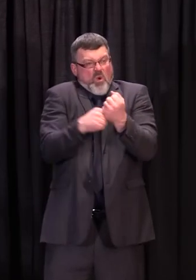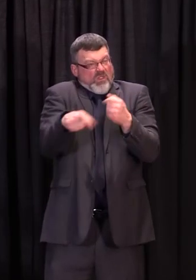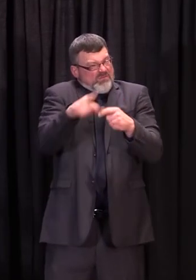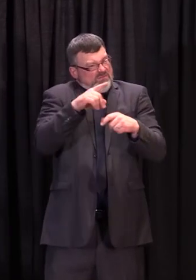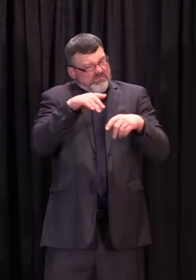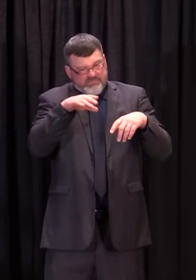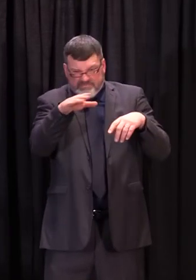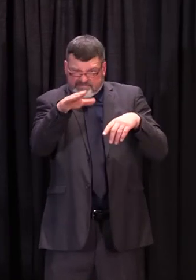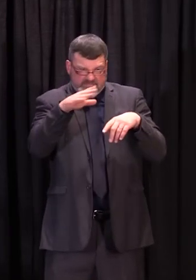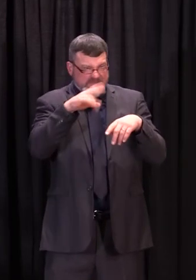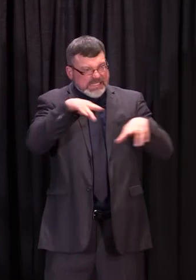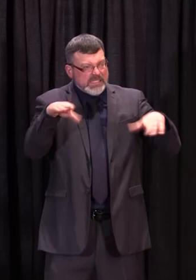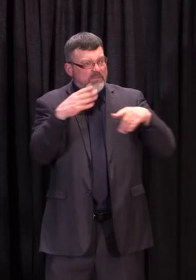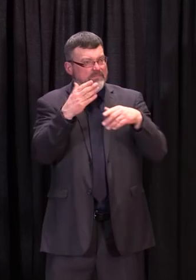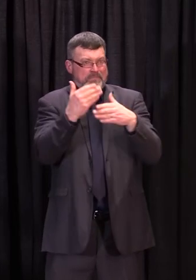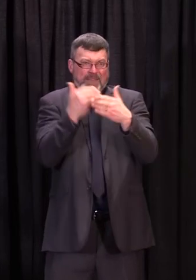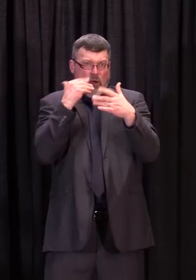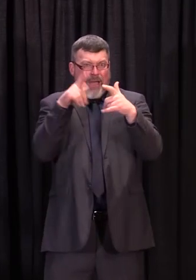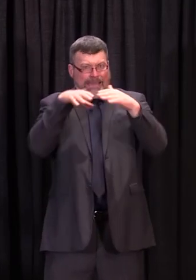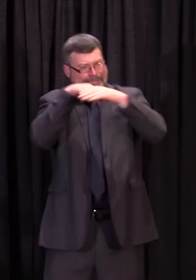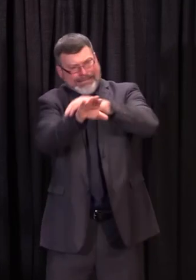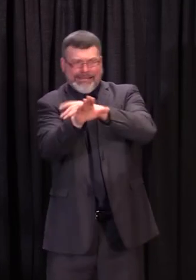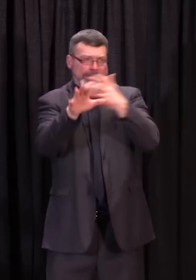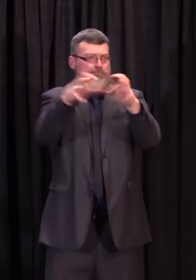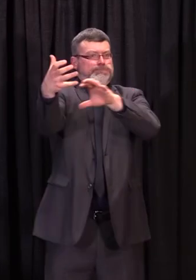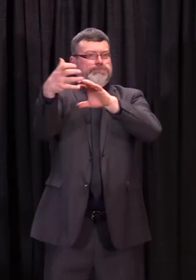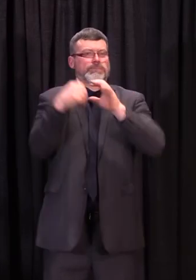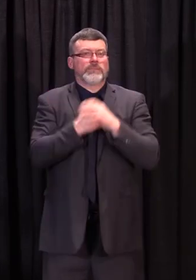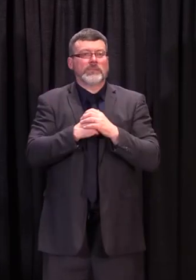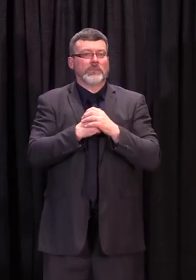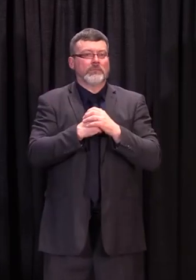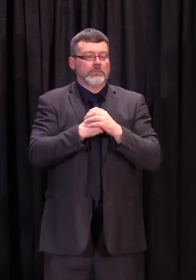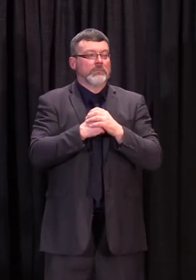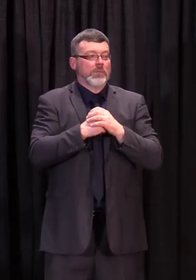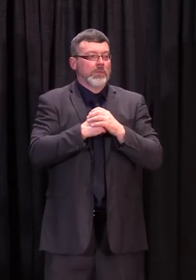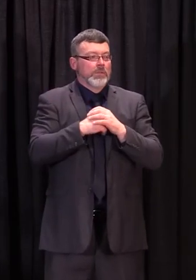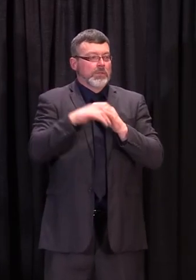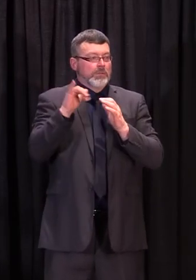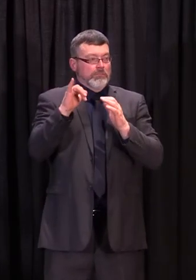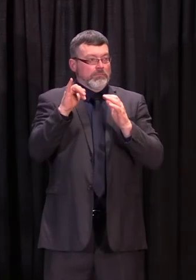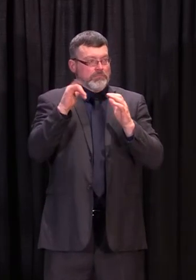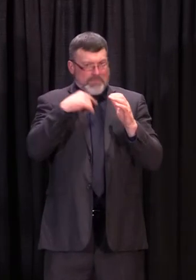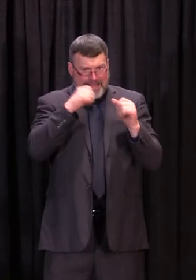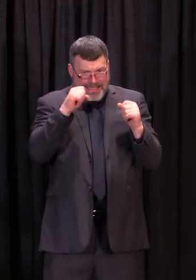first place and to better care for them when they do.